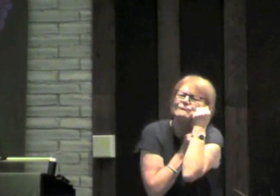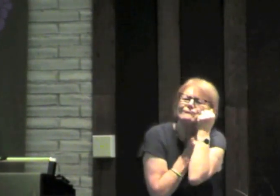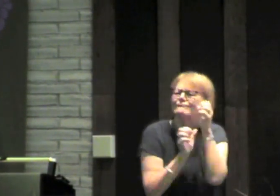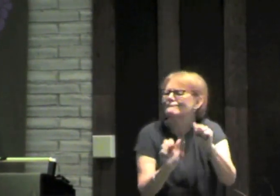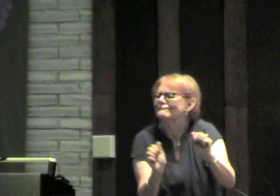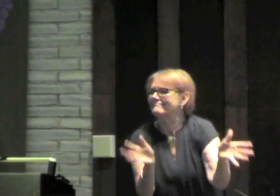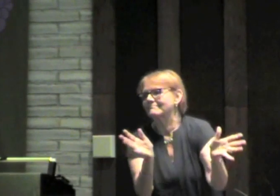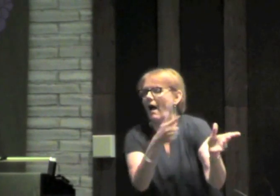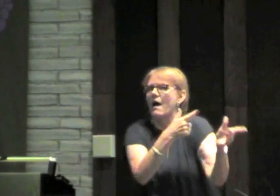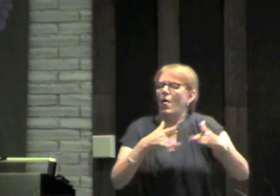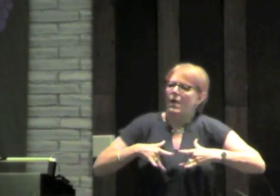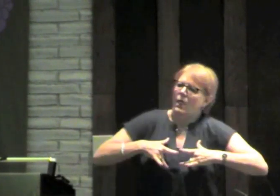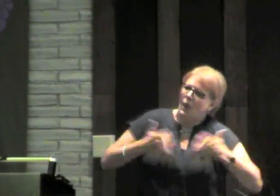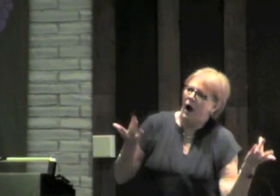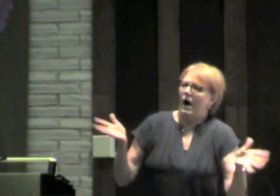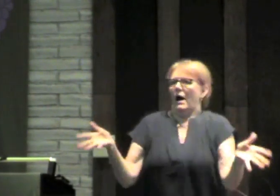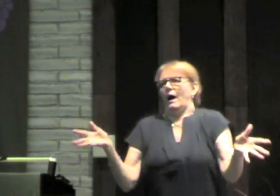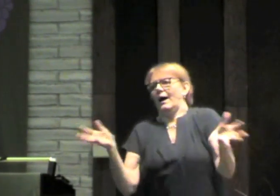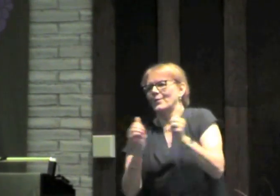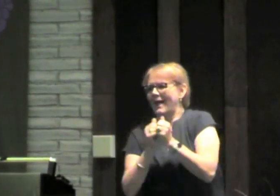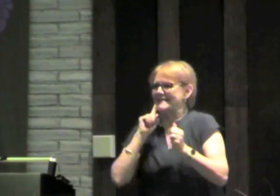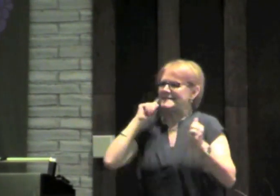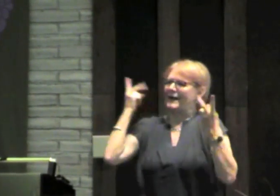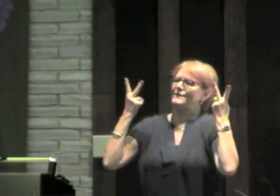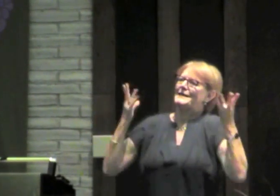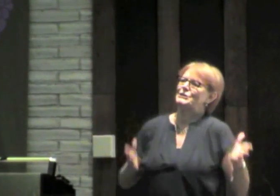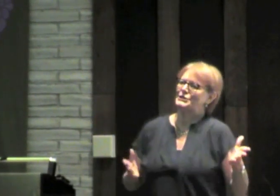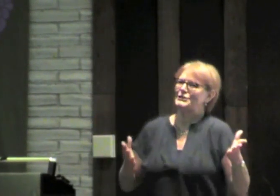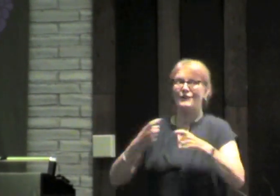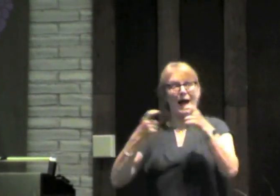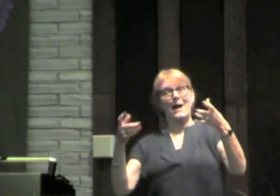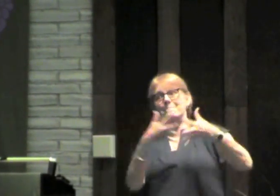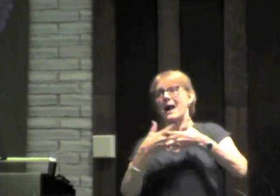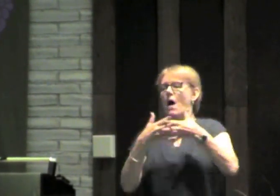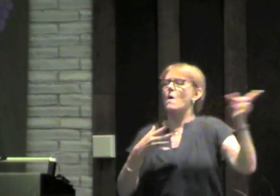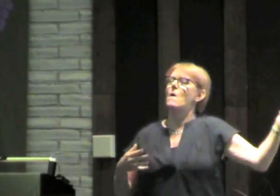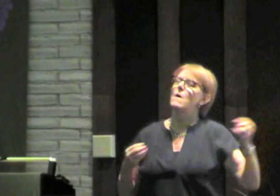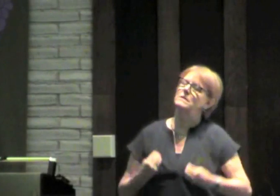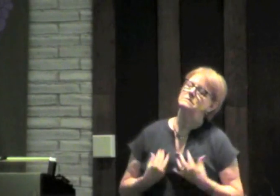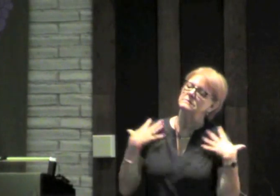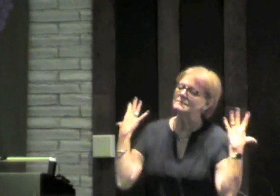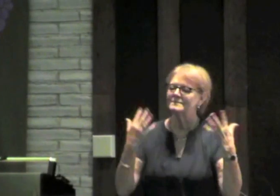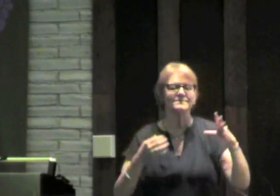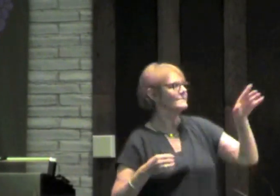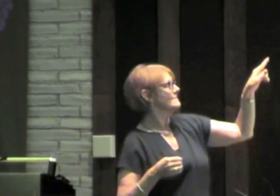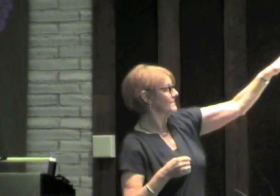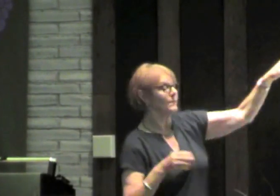see. And we talked and had a nice conversation. And she was so thrilled to have some deaf visitors, especially from the United States.